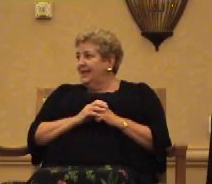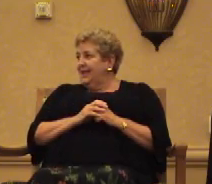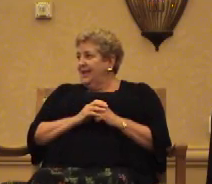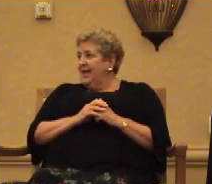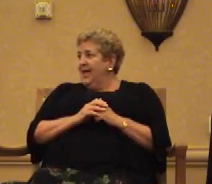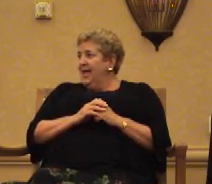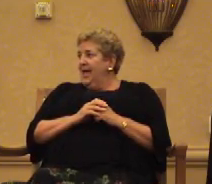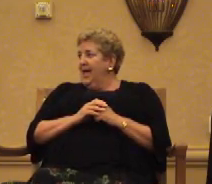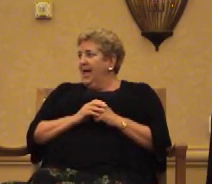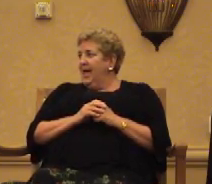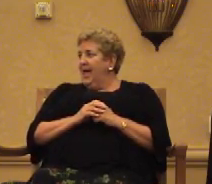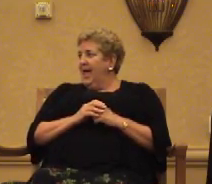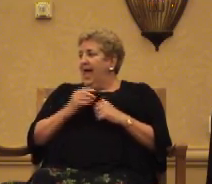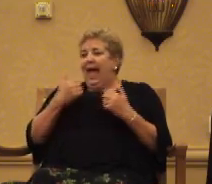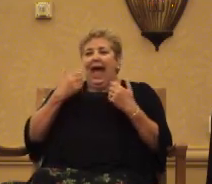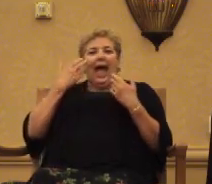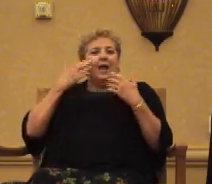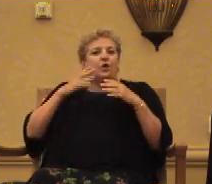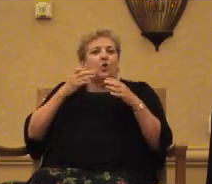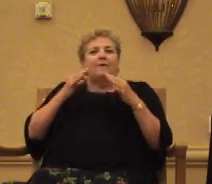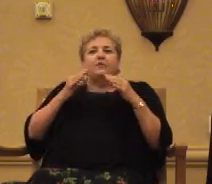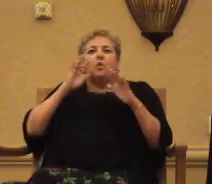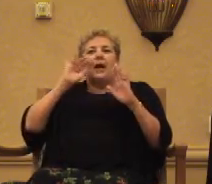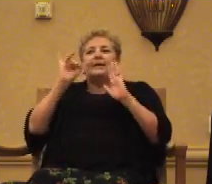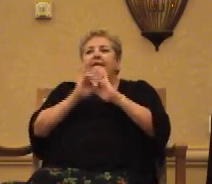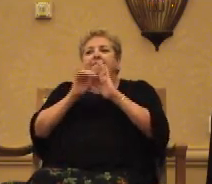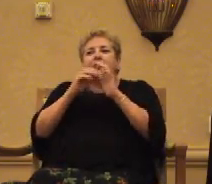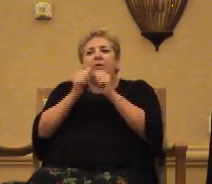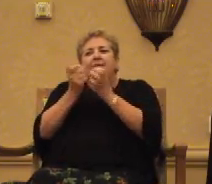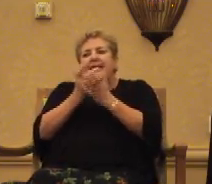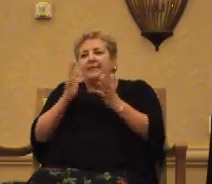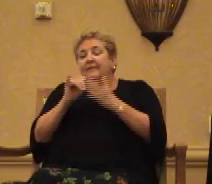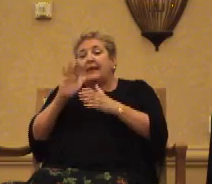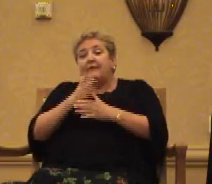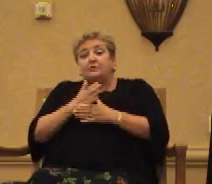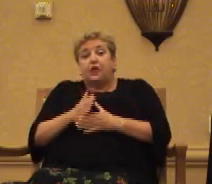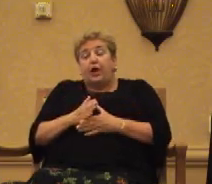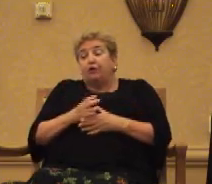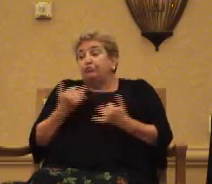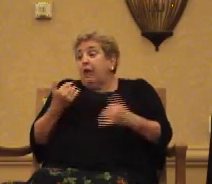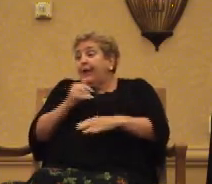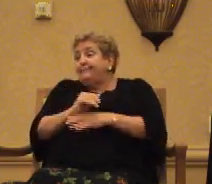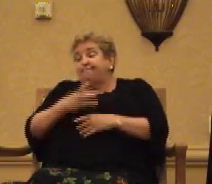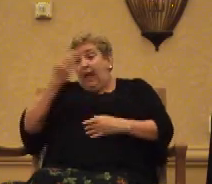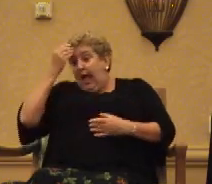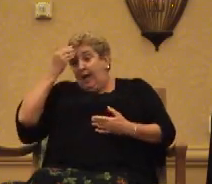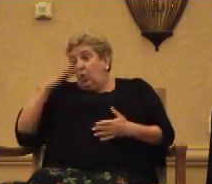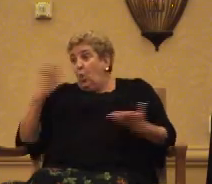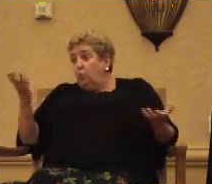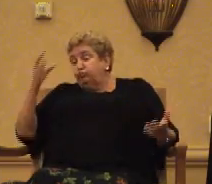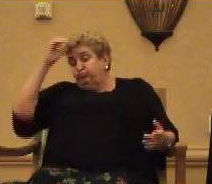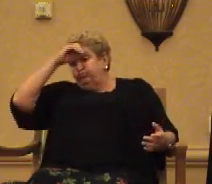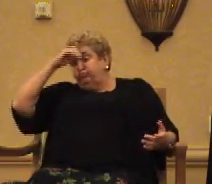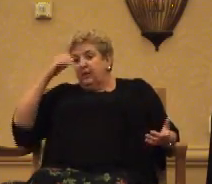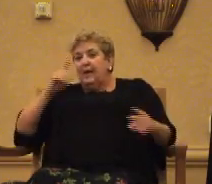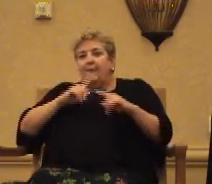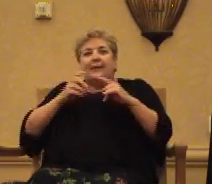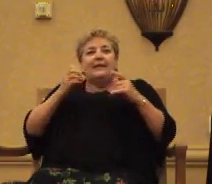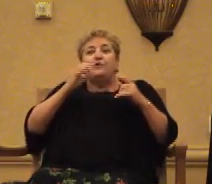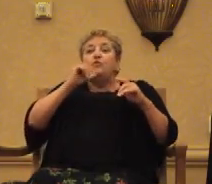I don't know if you've identified with anything I've shared tonight. I don't know. If you haven't, there'll be another speaker this